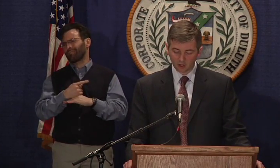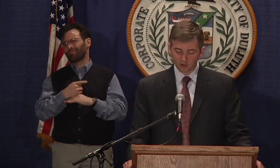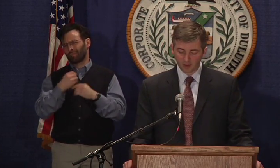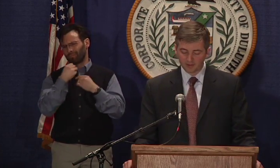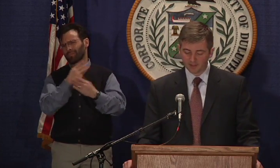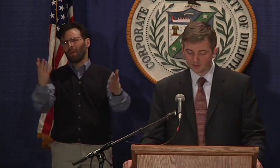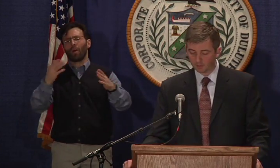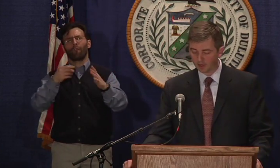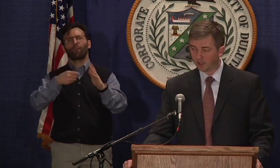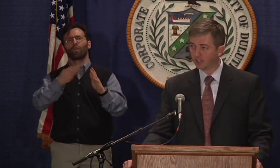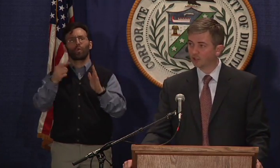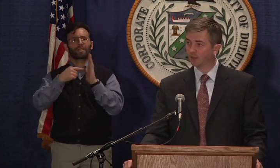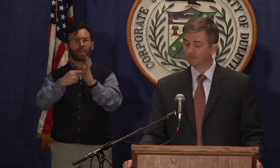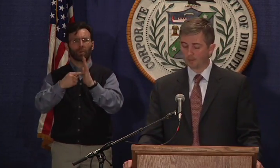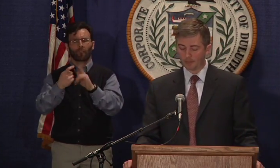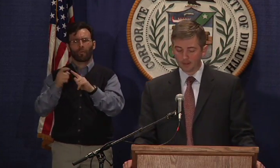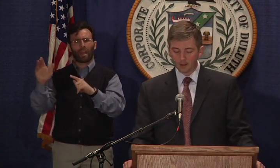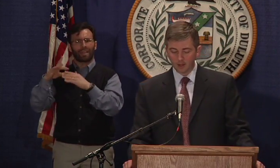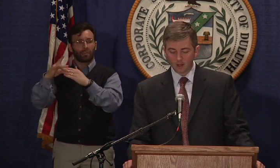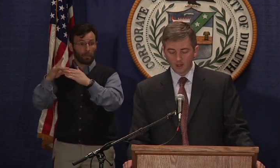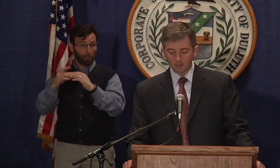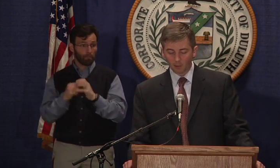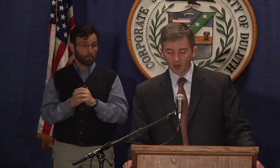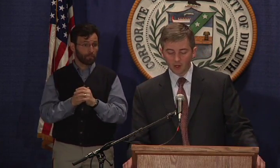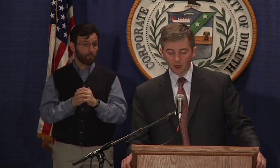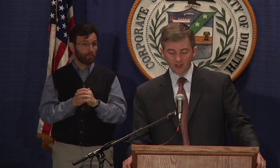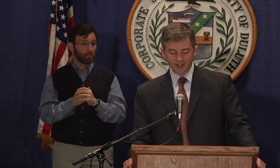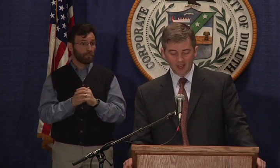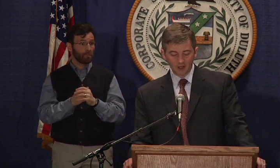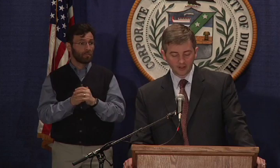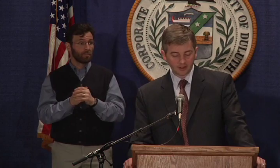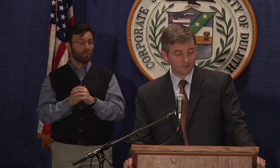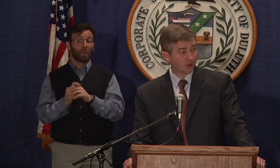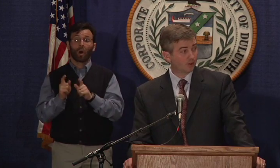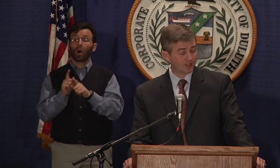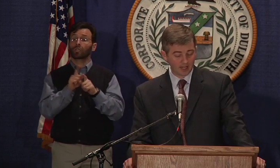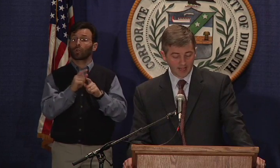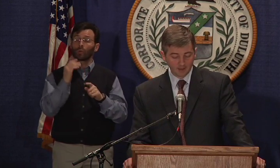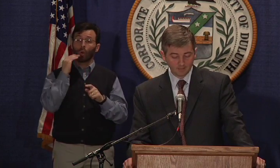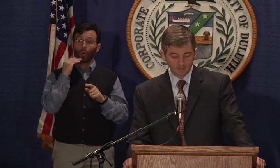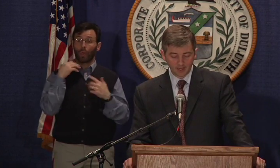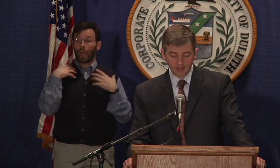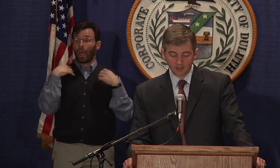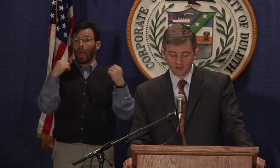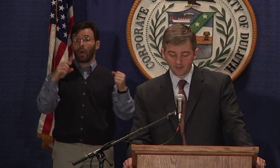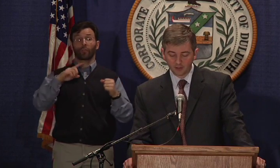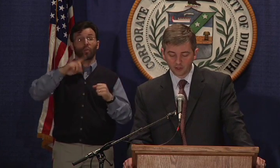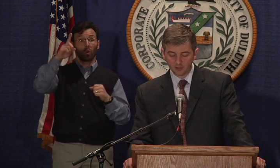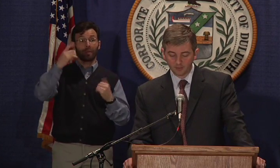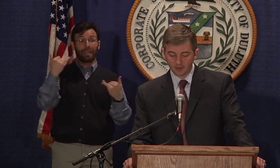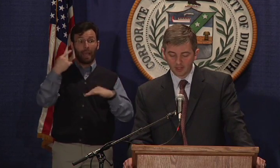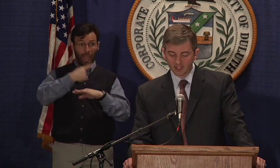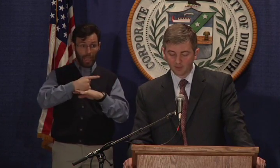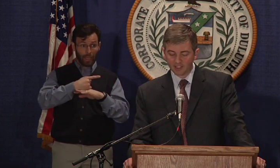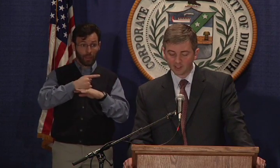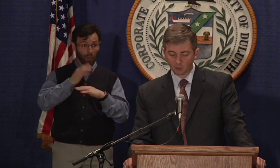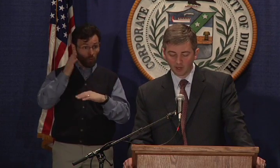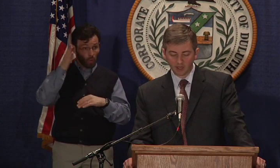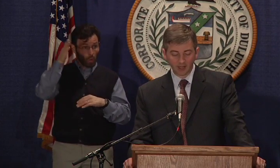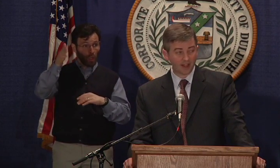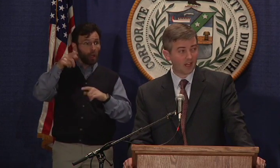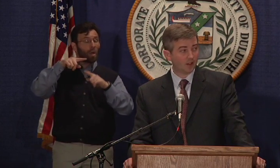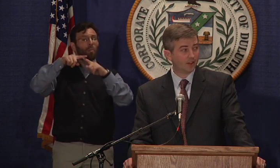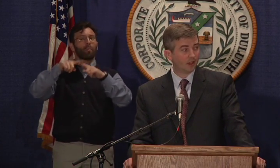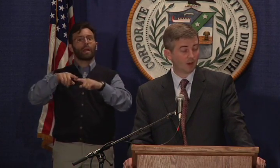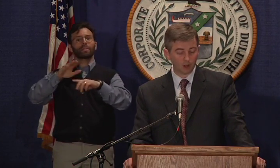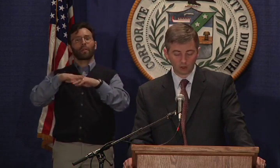how Duluth benefits from their leadership. But we all know that the health of Duluth today and into the future is based